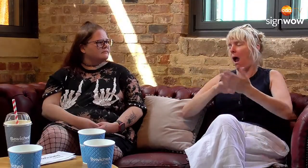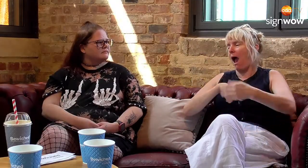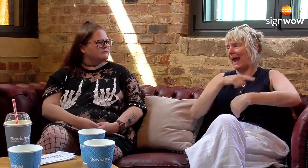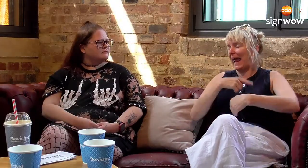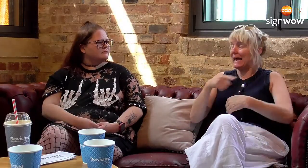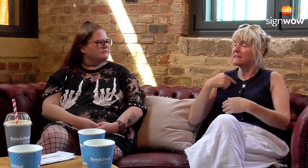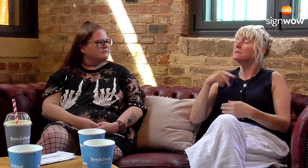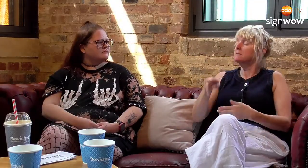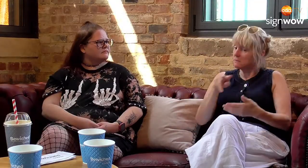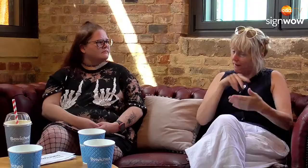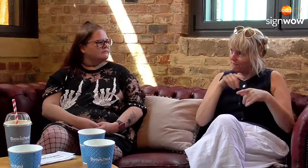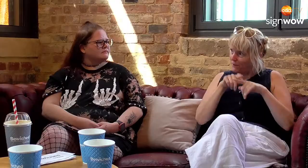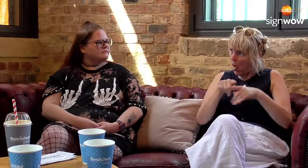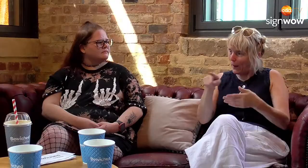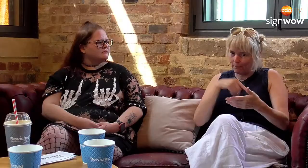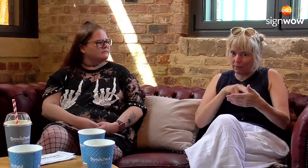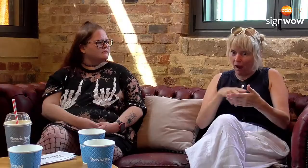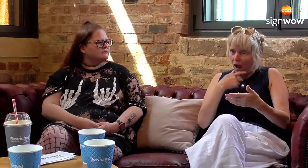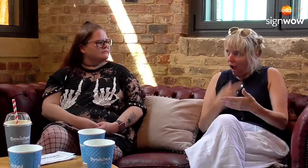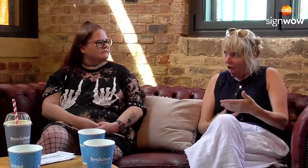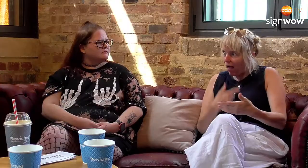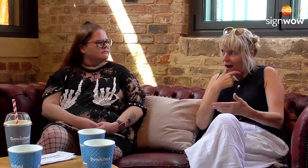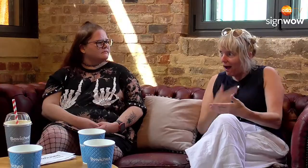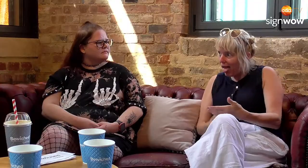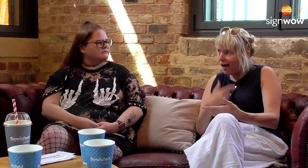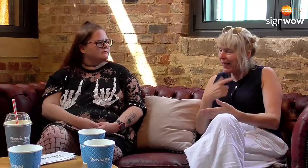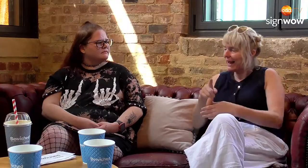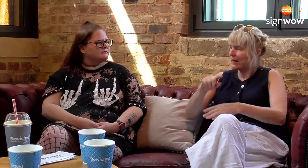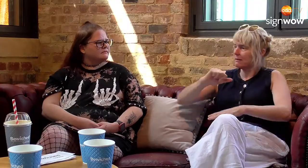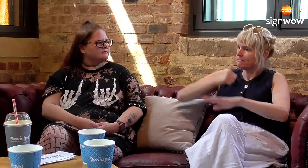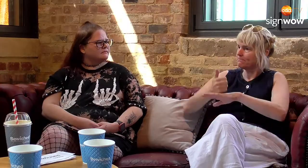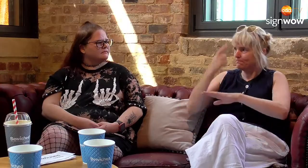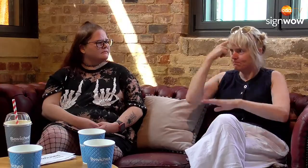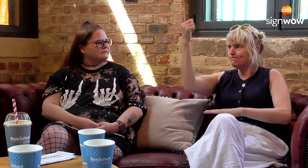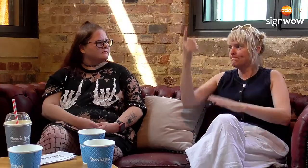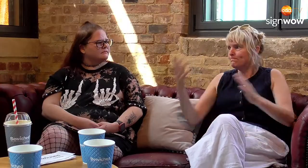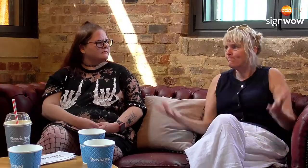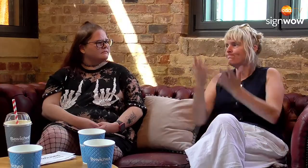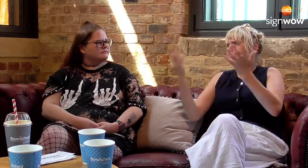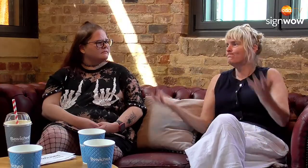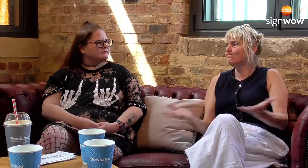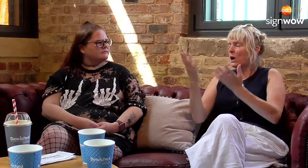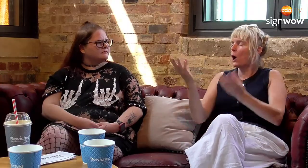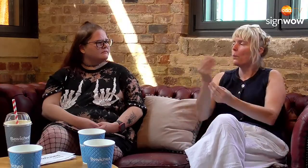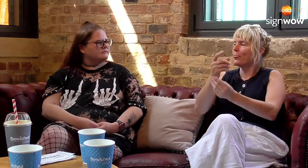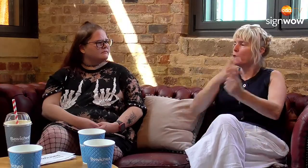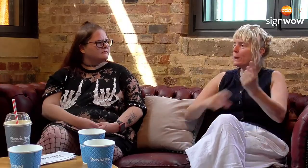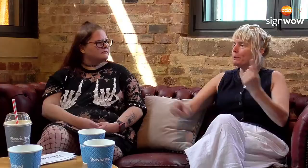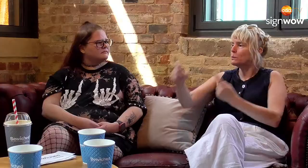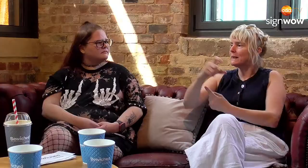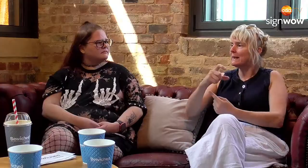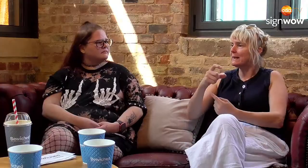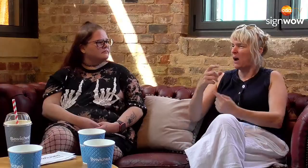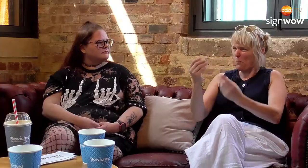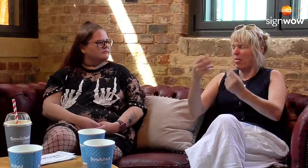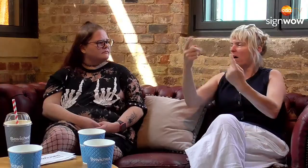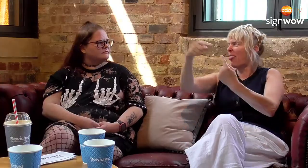this project in Margate. And I follow him on social media, and I'm always amazed by the things that he comes up with and his ideas